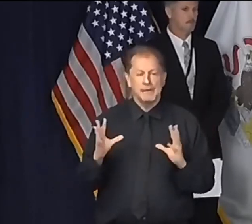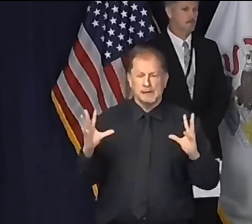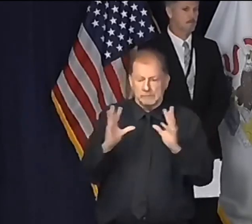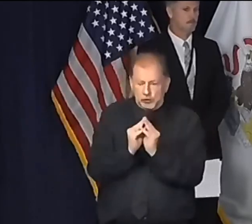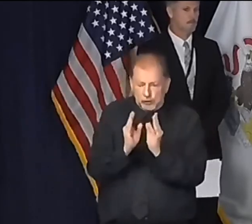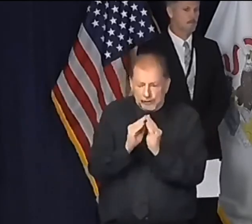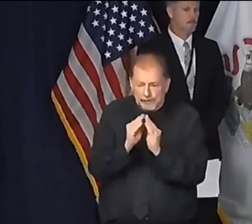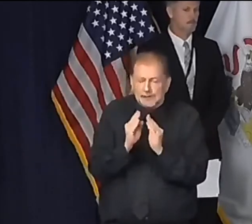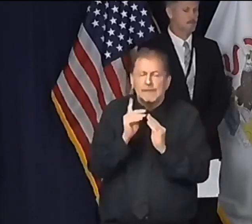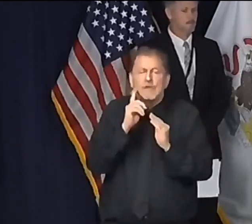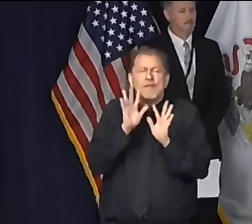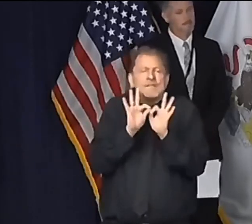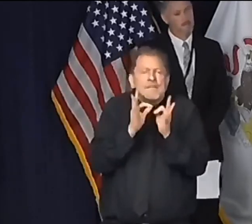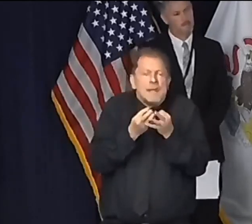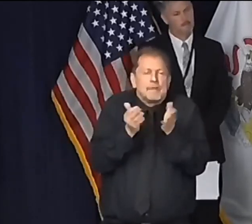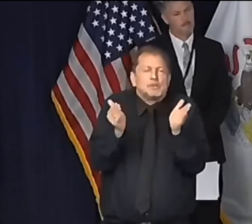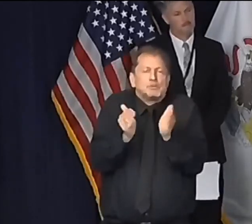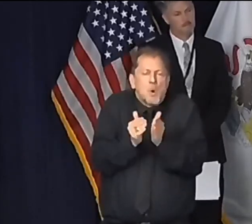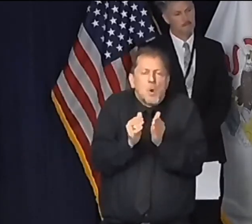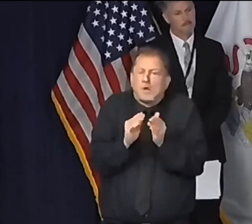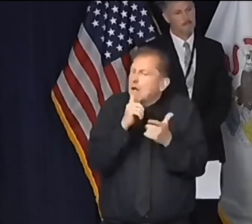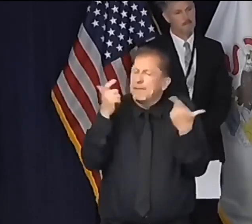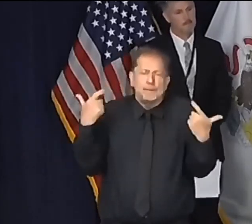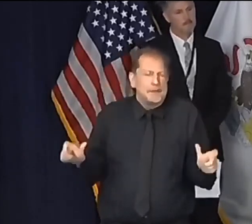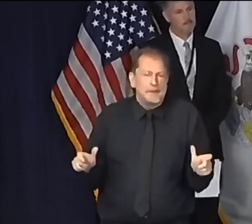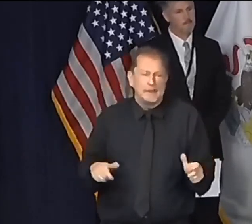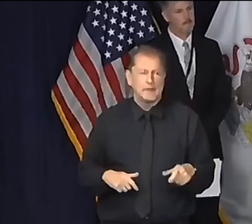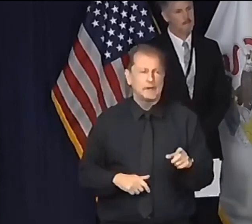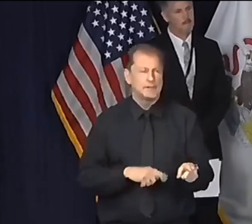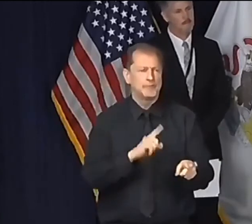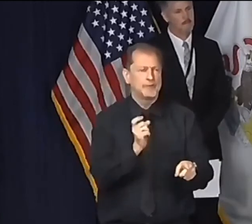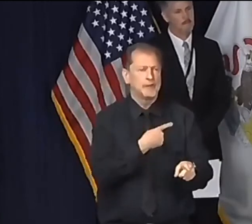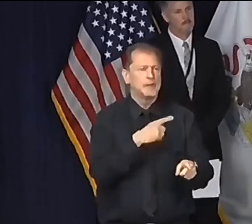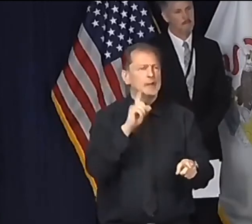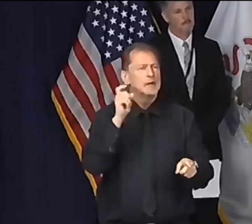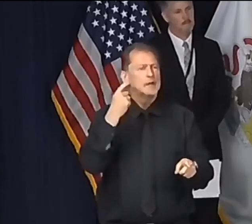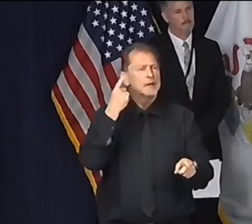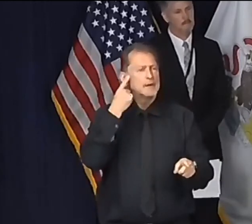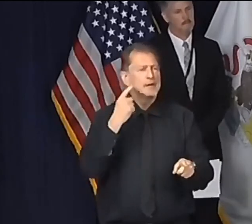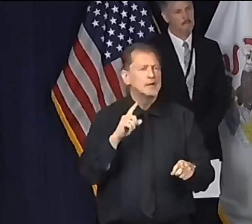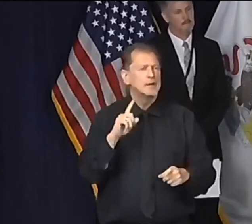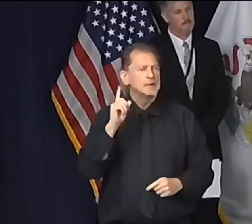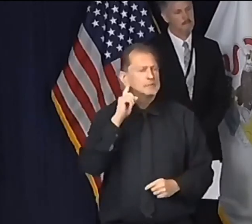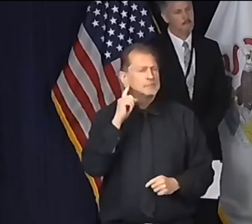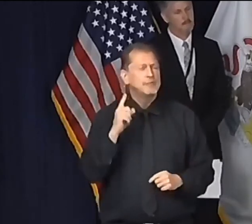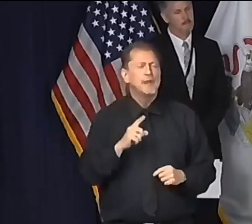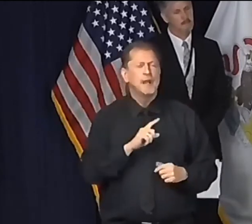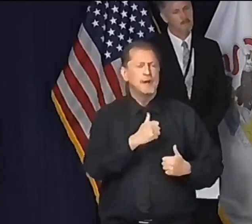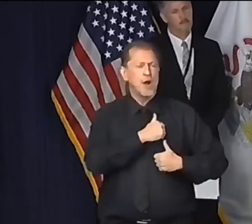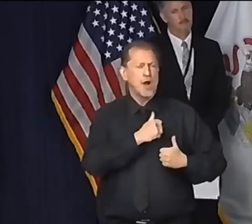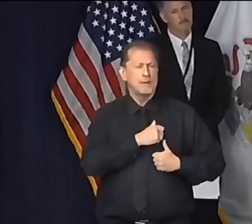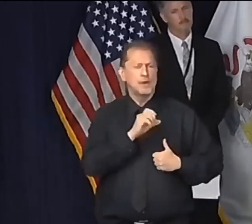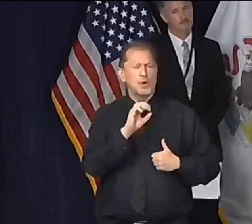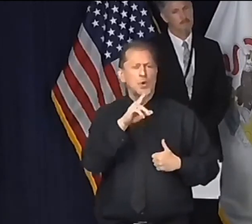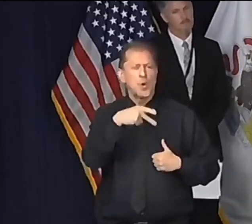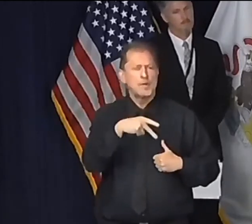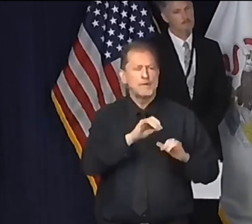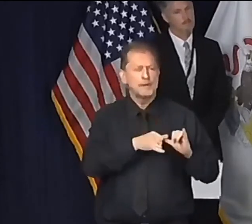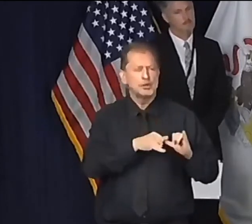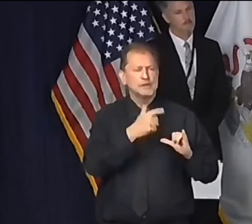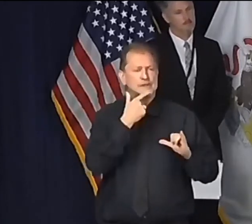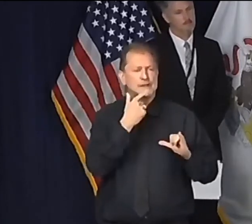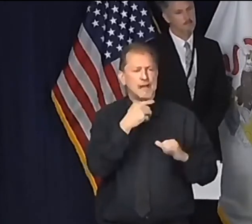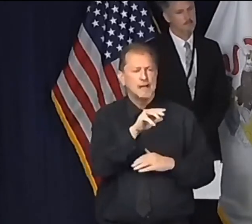hopefully a small group of people at one time. Governor, can you comment? There's a report out that, according to the Army Corps of Engineers, McCormack Place will